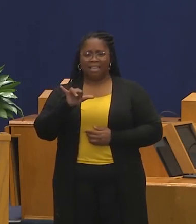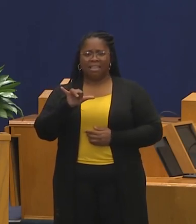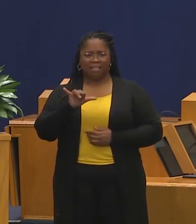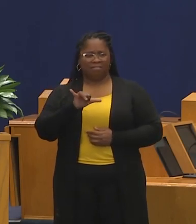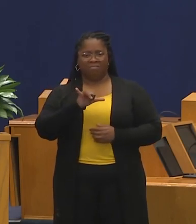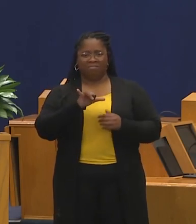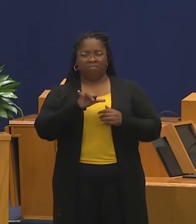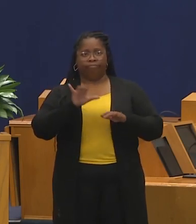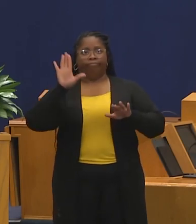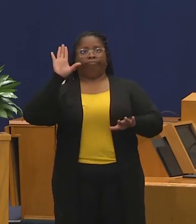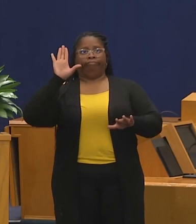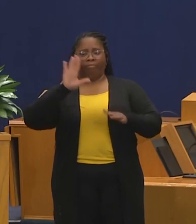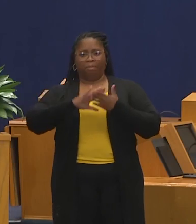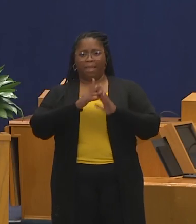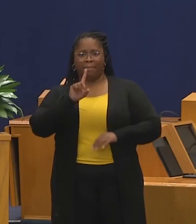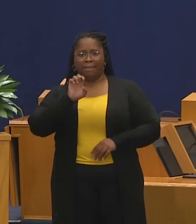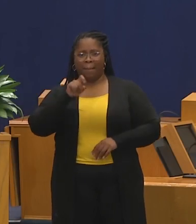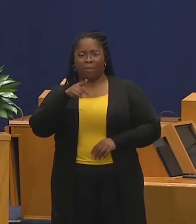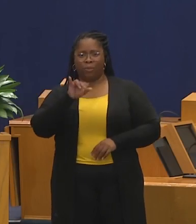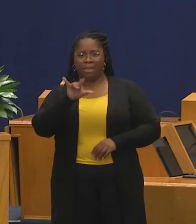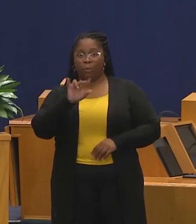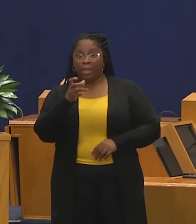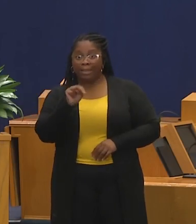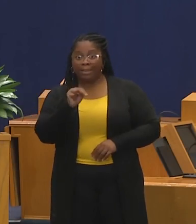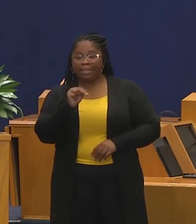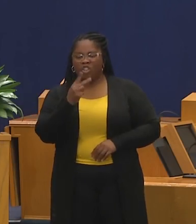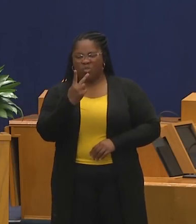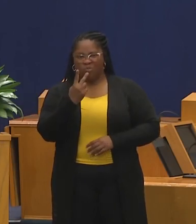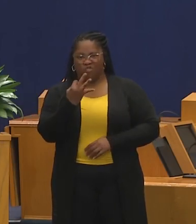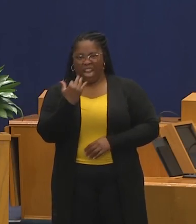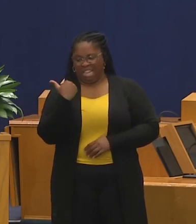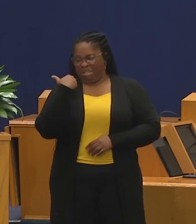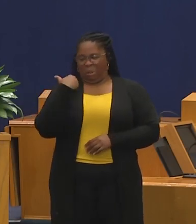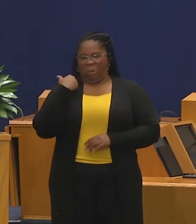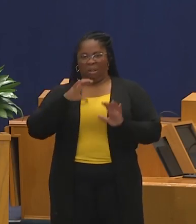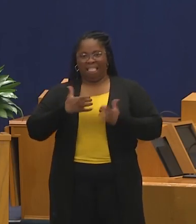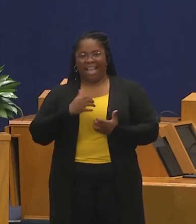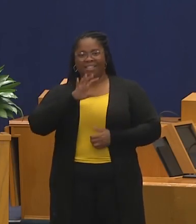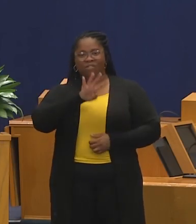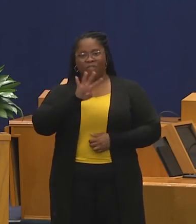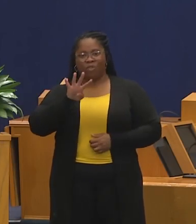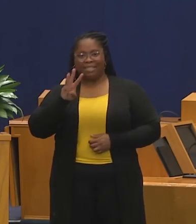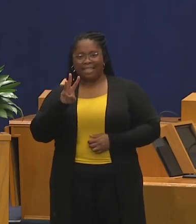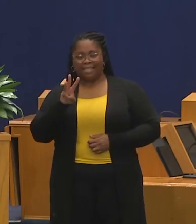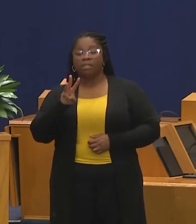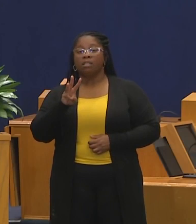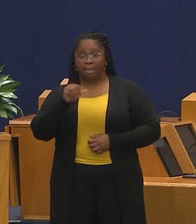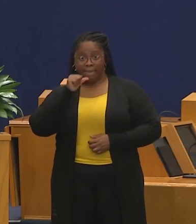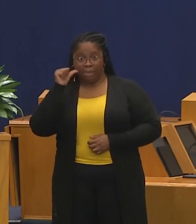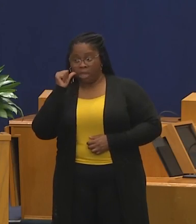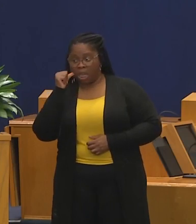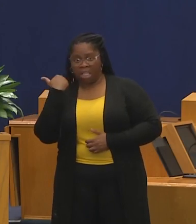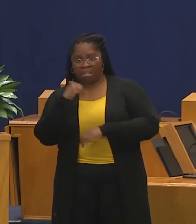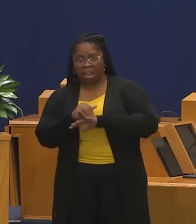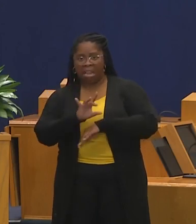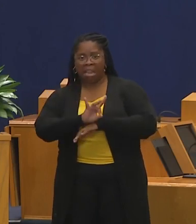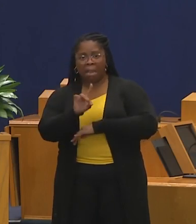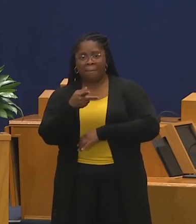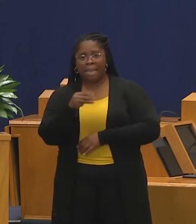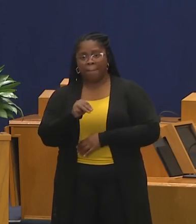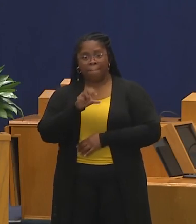her into office. It was 2 Fridays ago, out of class 446. Yesterday evening, 8 o'clock at night,